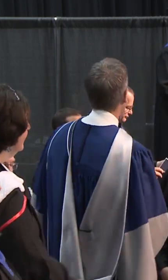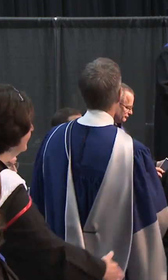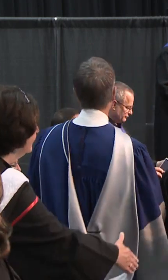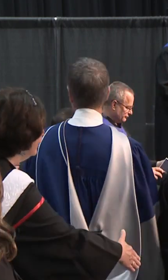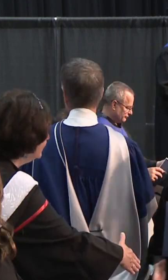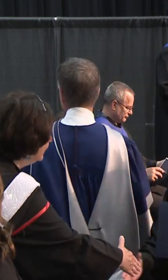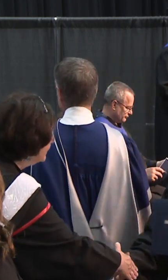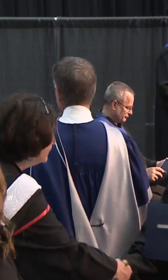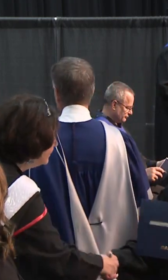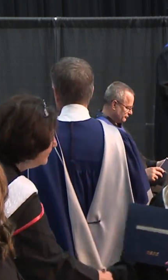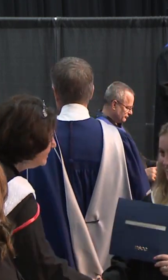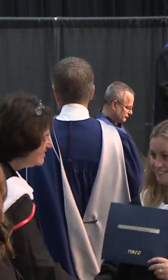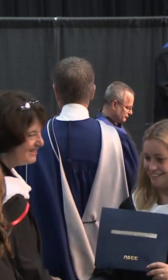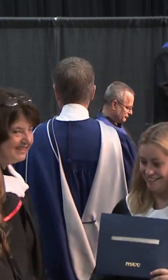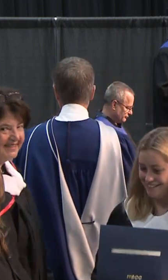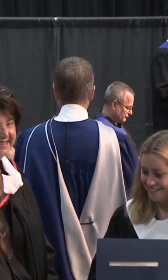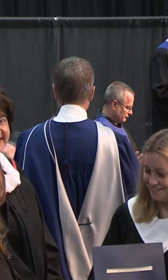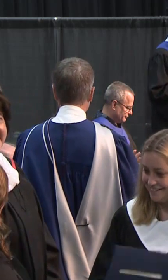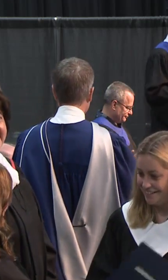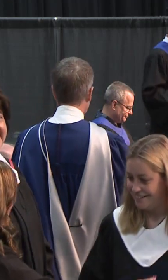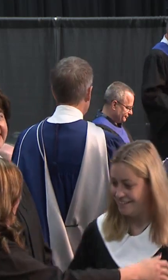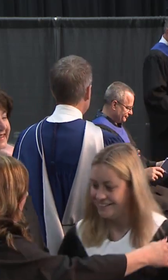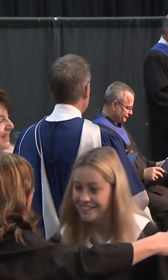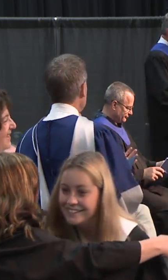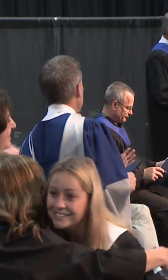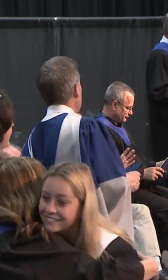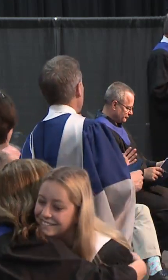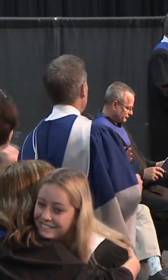With honors, Ashley Carty.